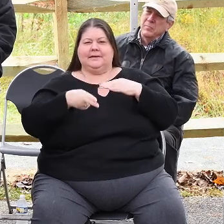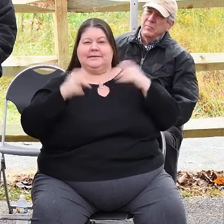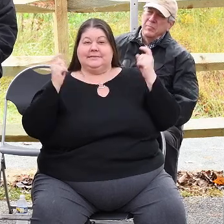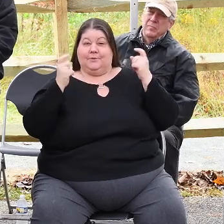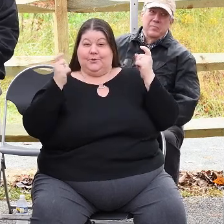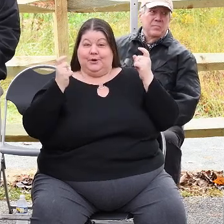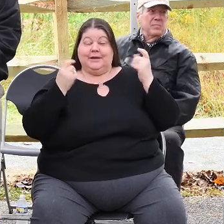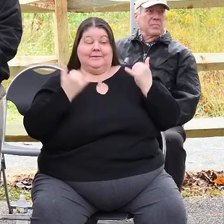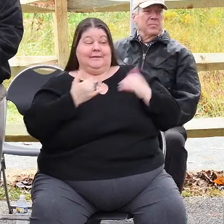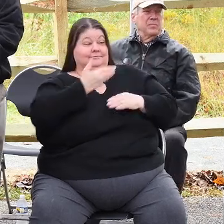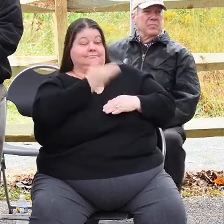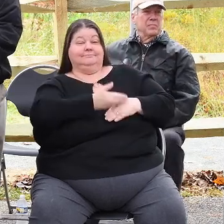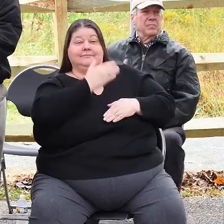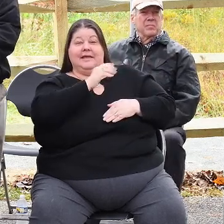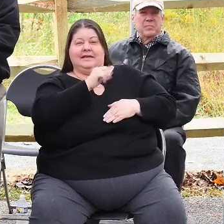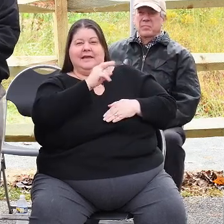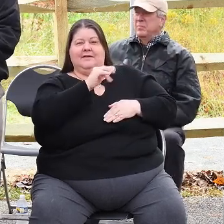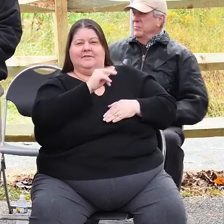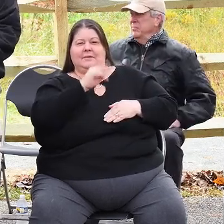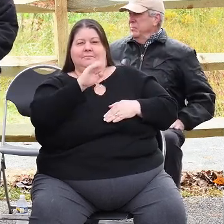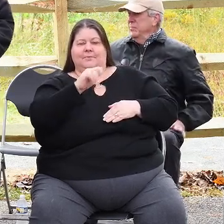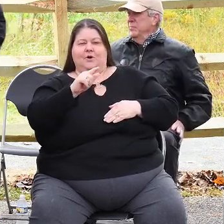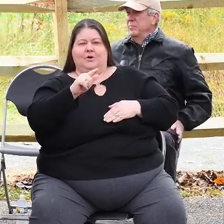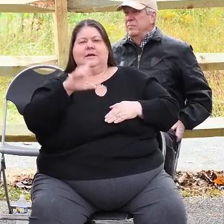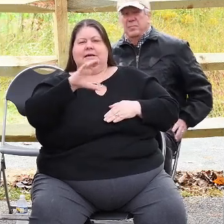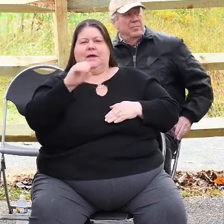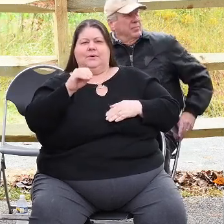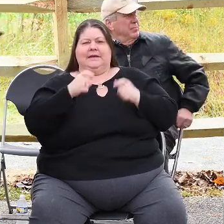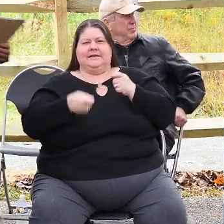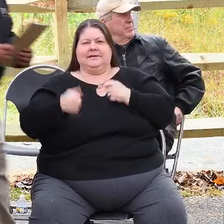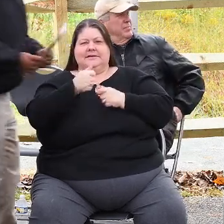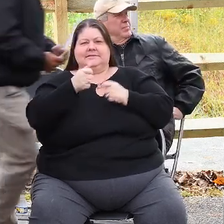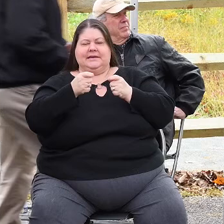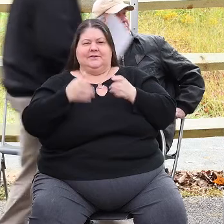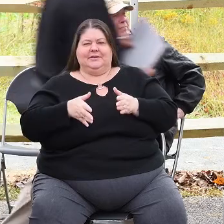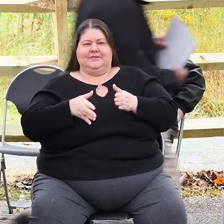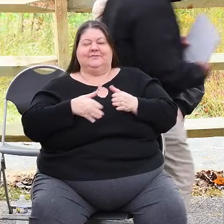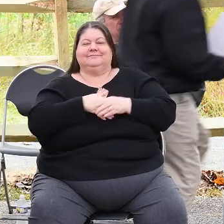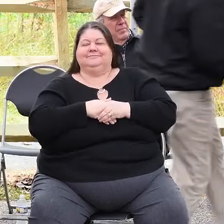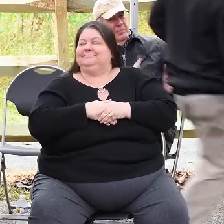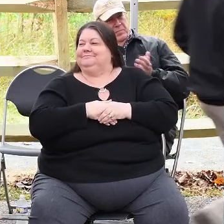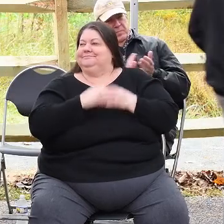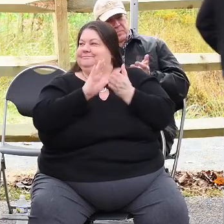County Executive, Dr. Calvin Ball, to the podium to say a few words.